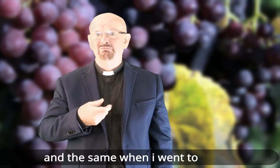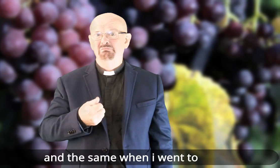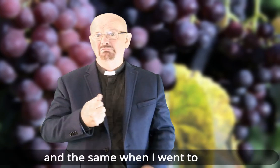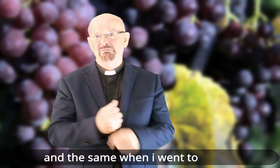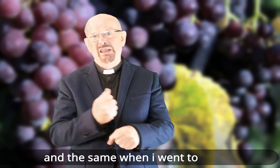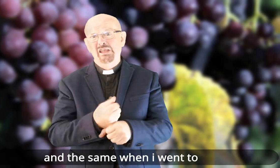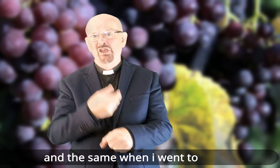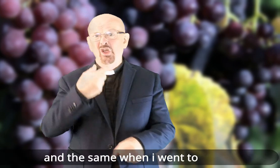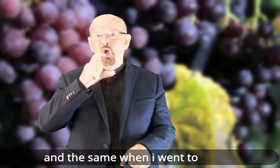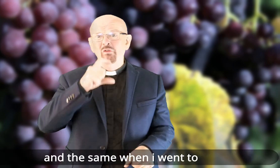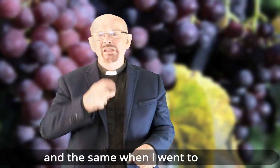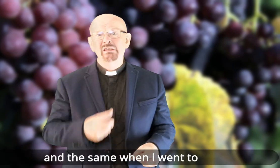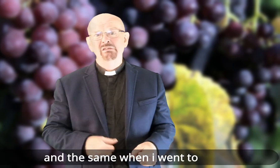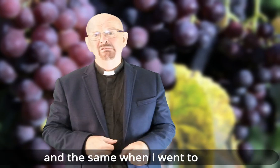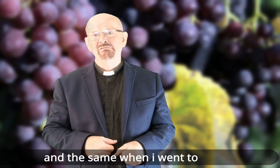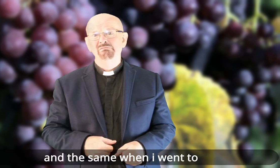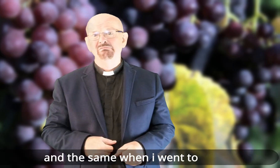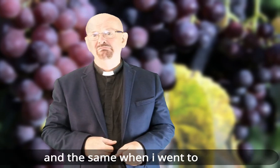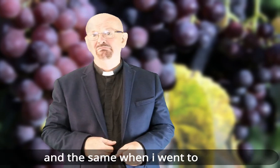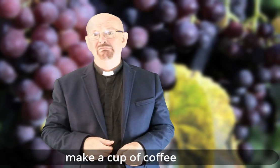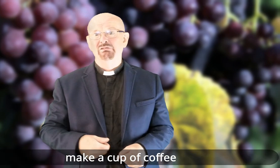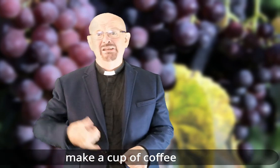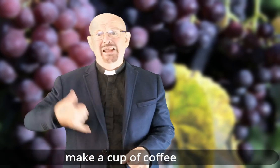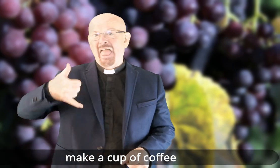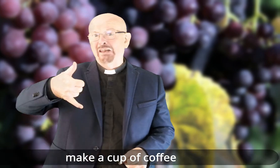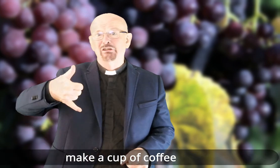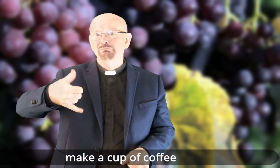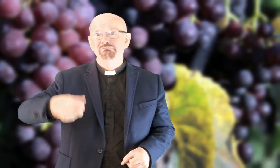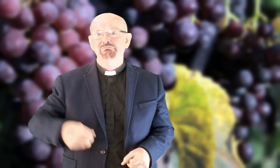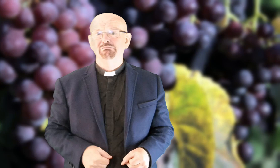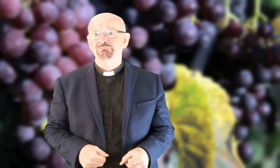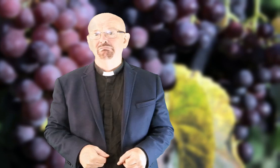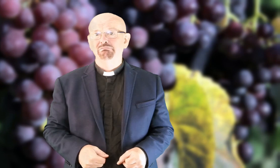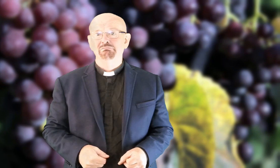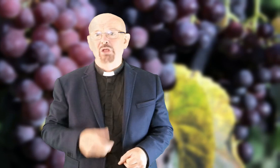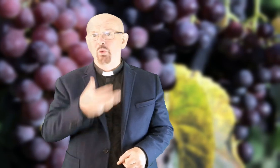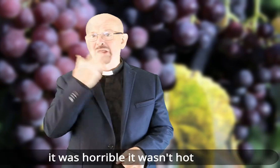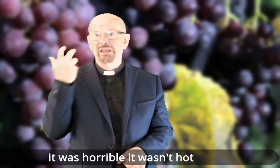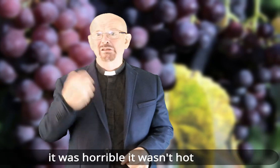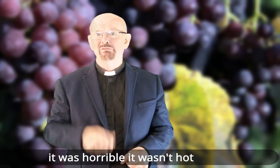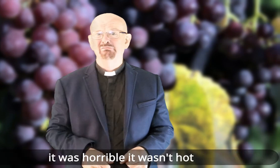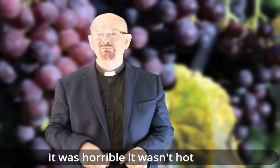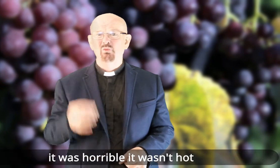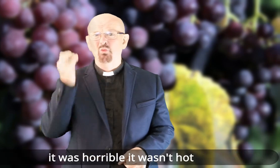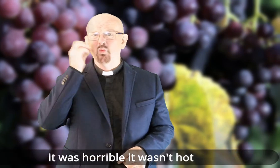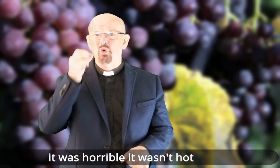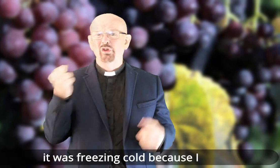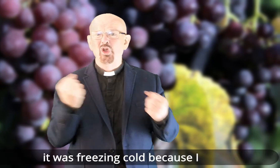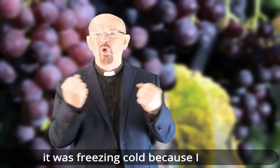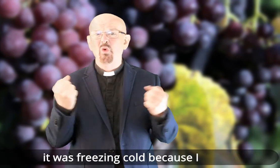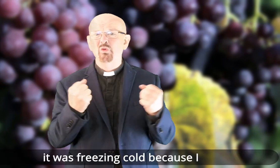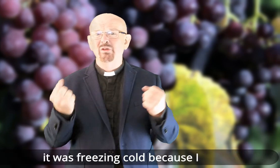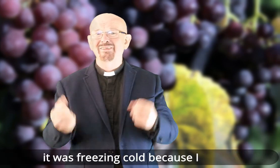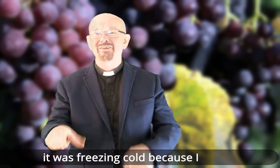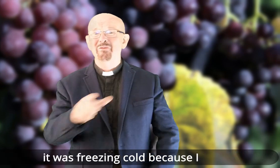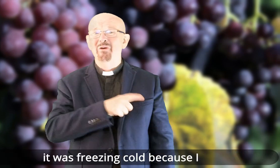And the same when I went to make a cup of coffee. It was horrible. It was not. It was freezing cold